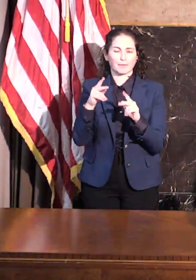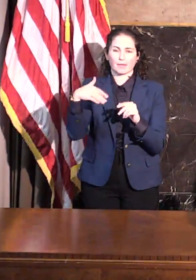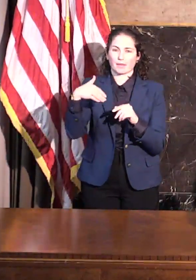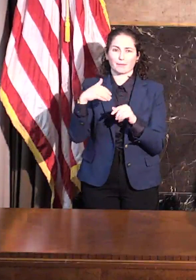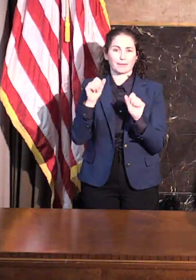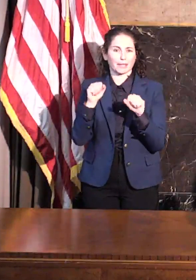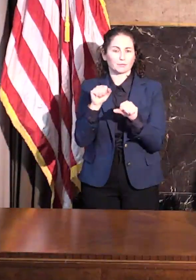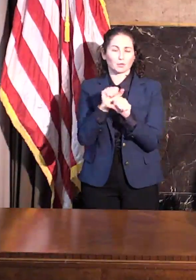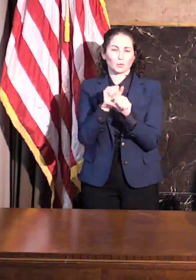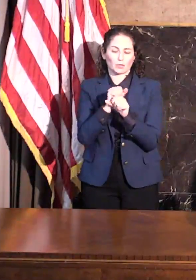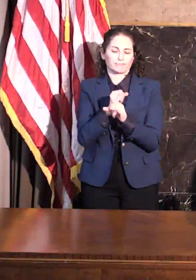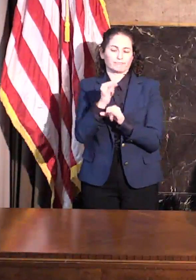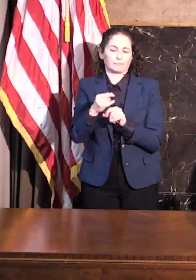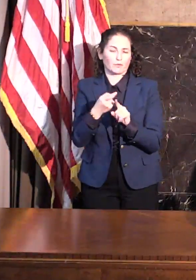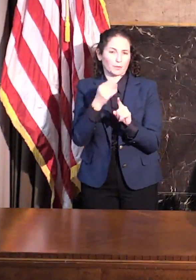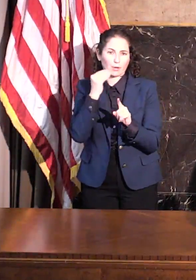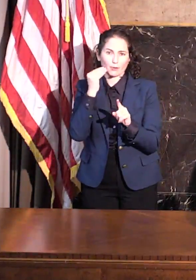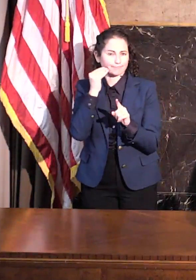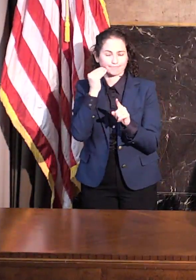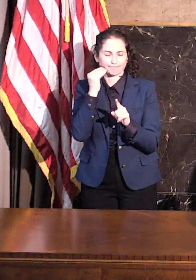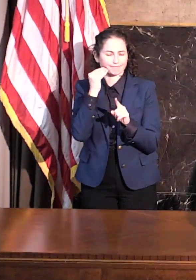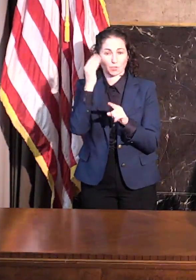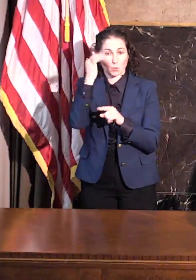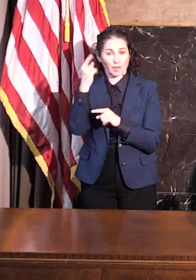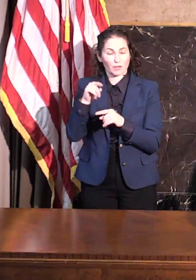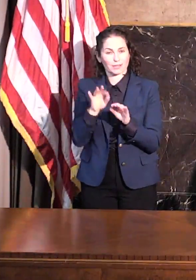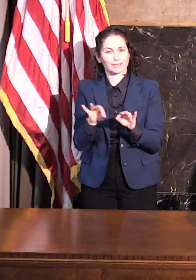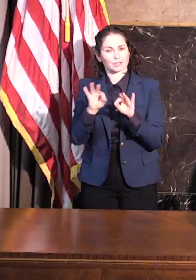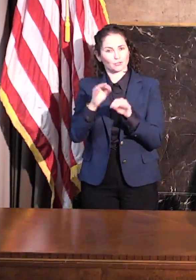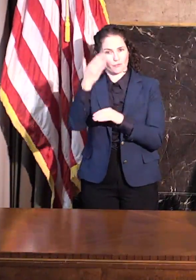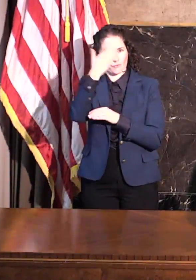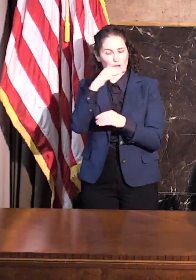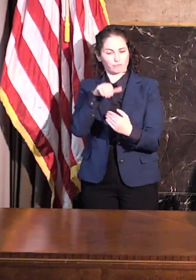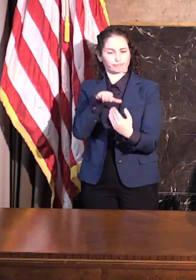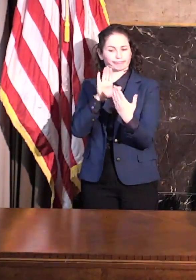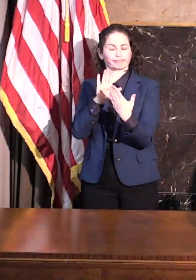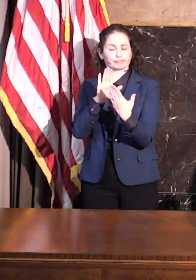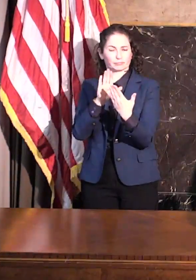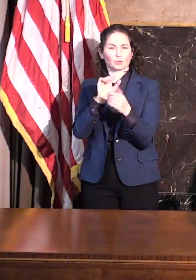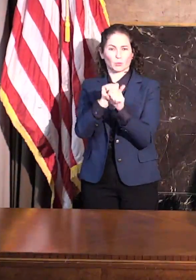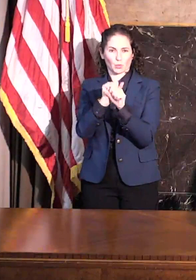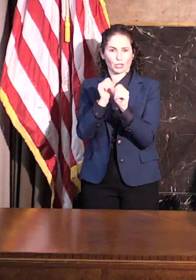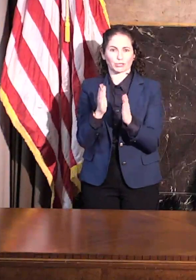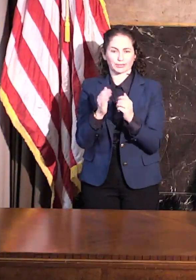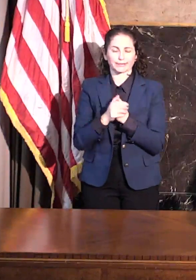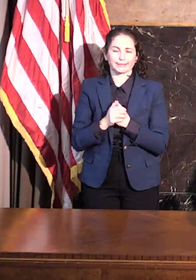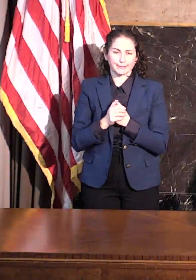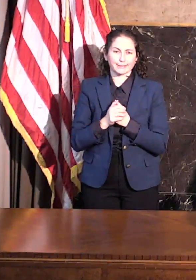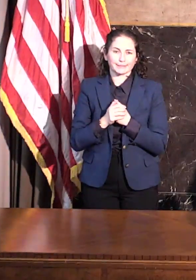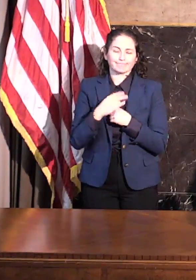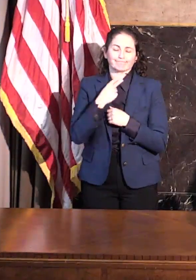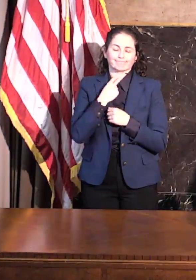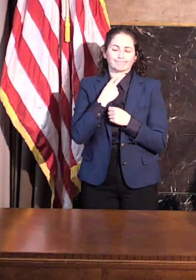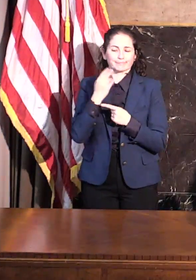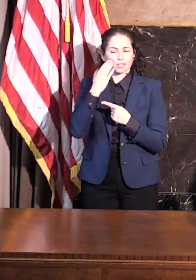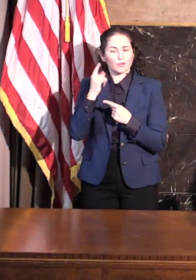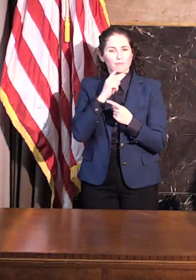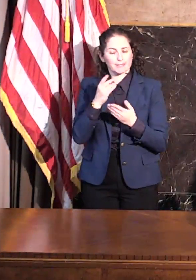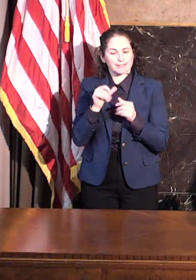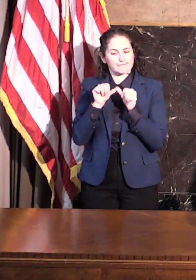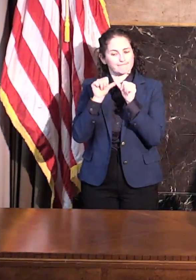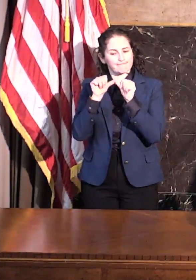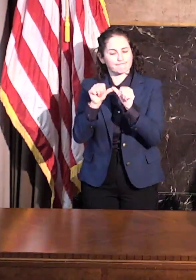every day is stubbornly high, and I am looking forward to their profession. And